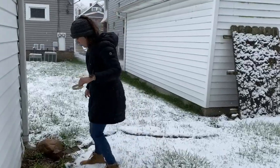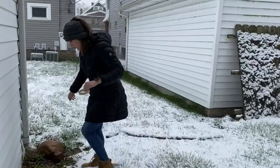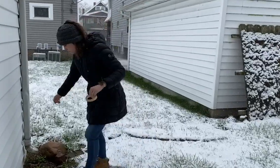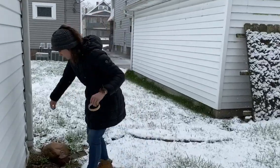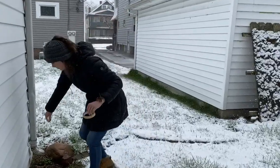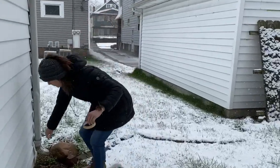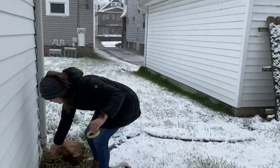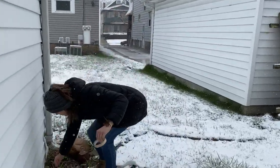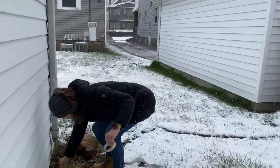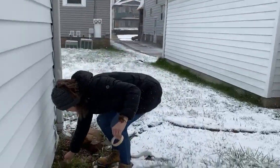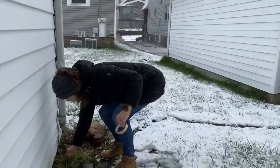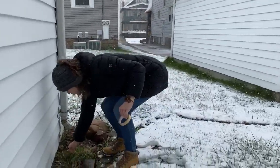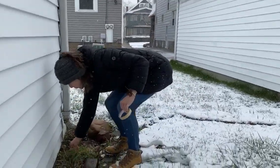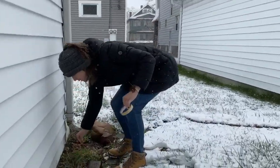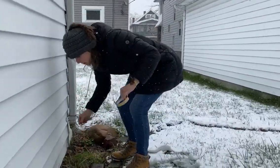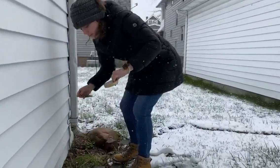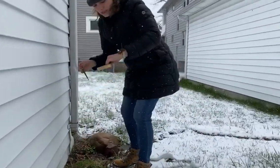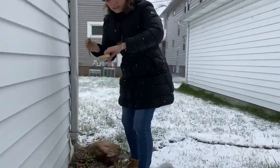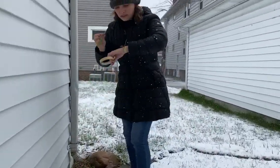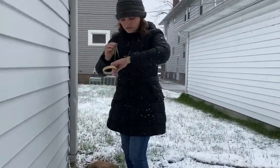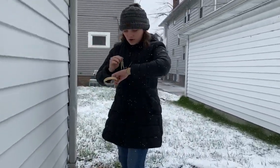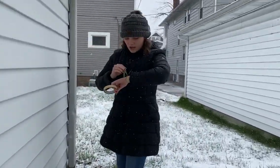These are big pieces of grass.